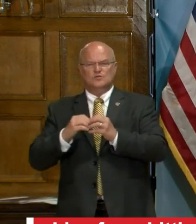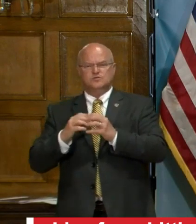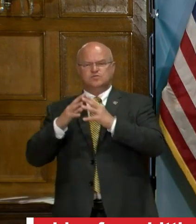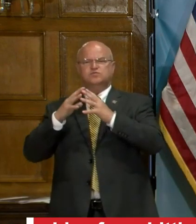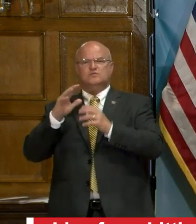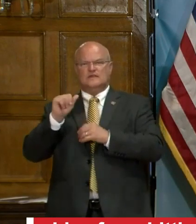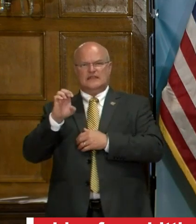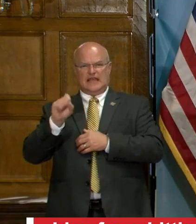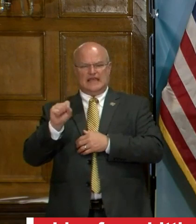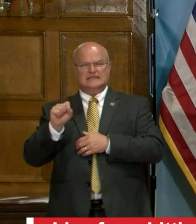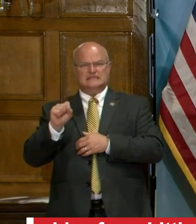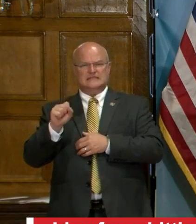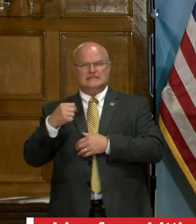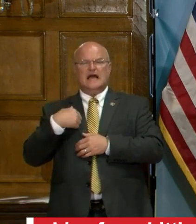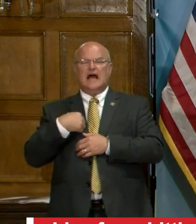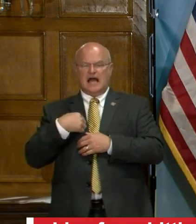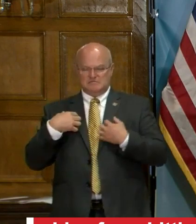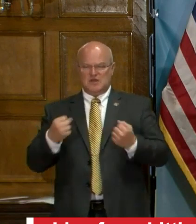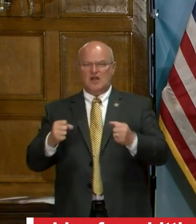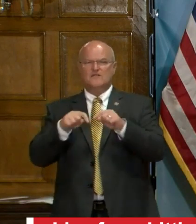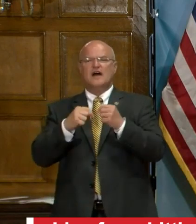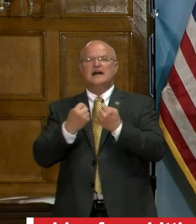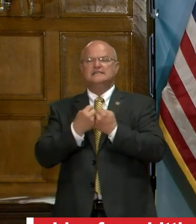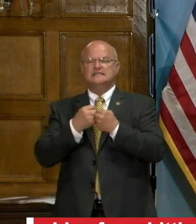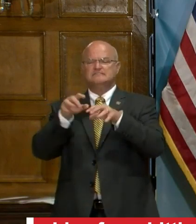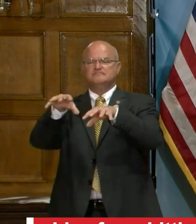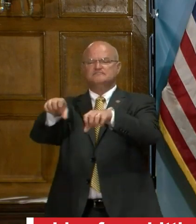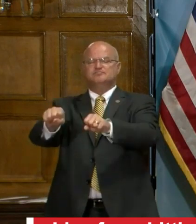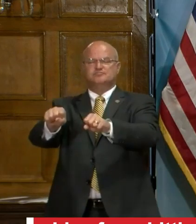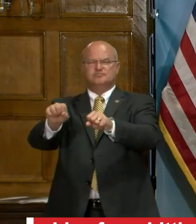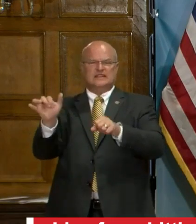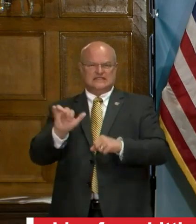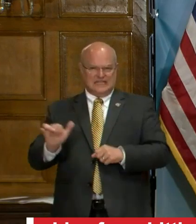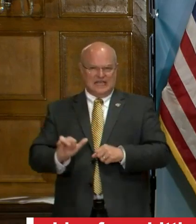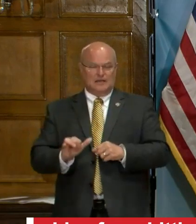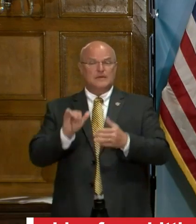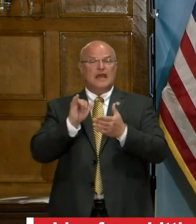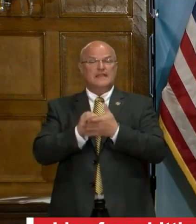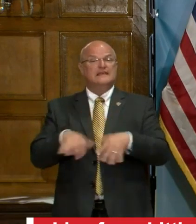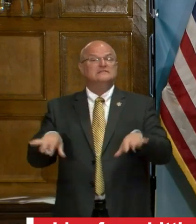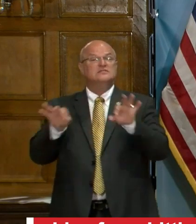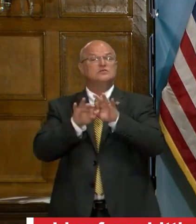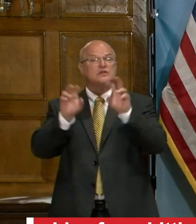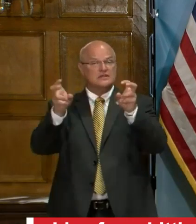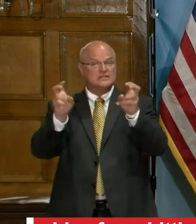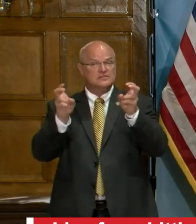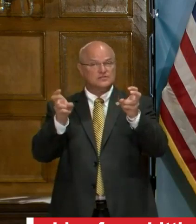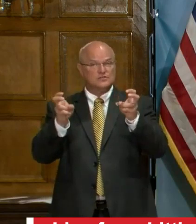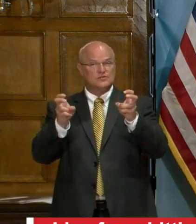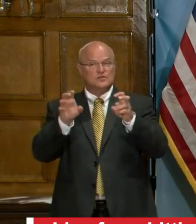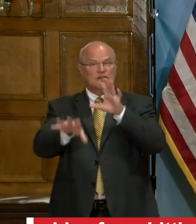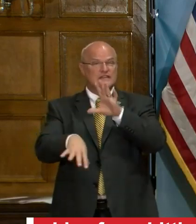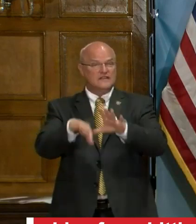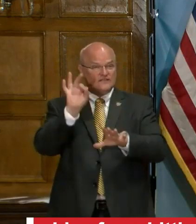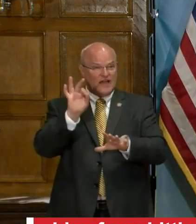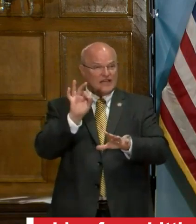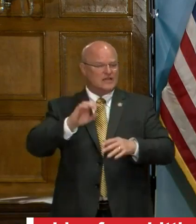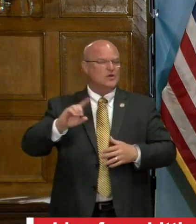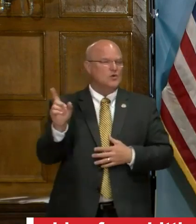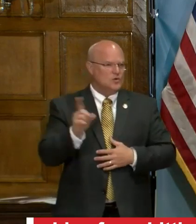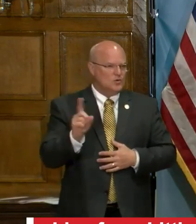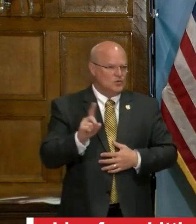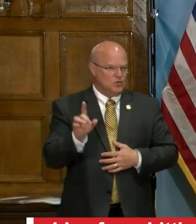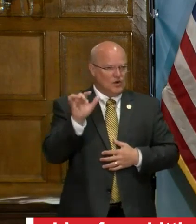of cases, I'm confident our team will be able to do the same. And that's the critical issue, is to find out